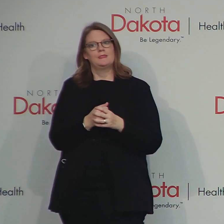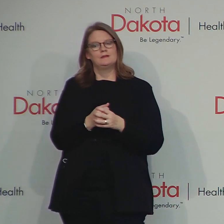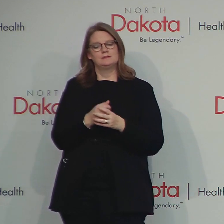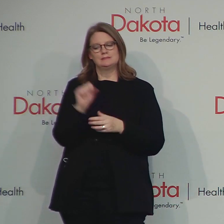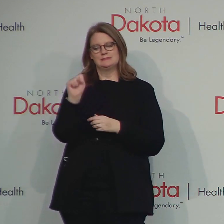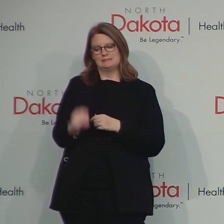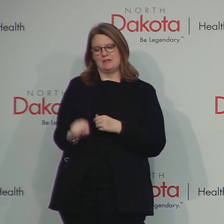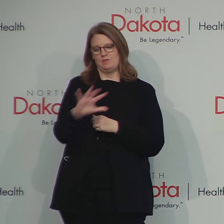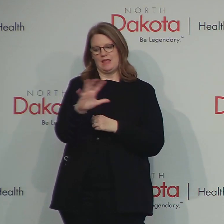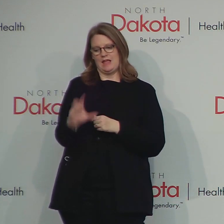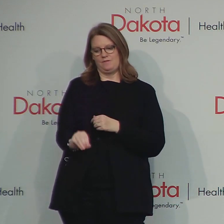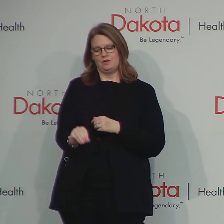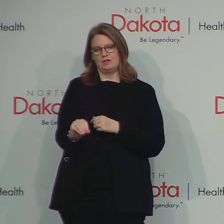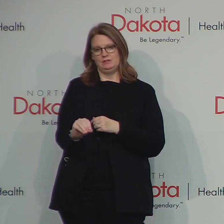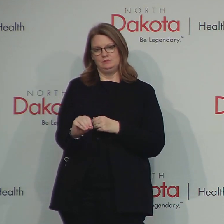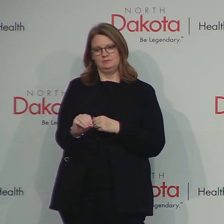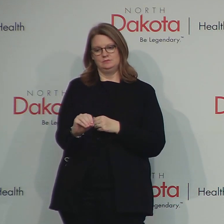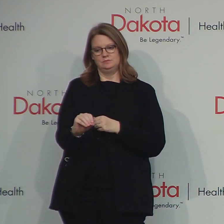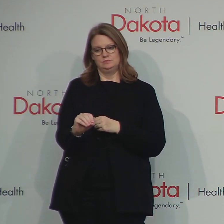South African